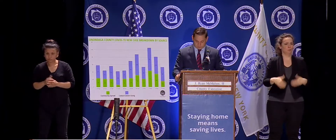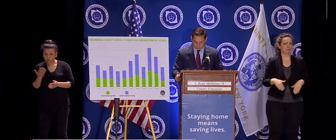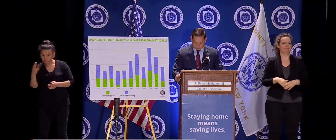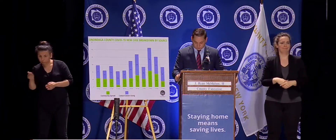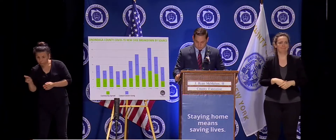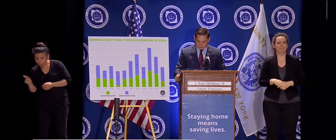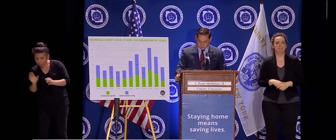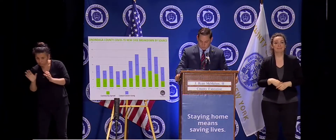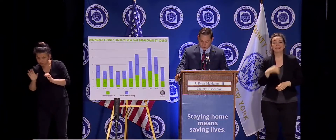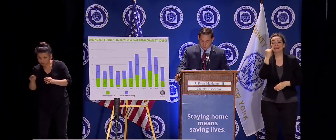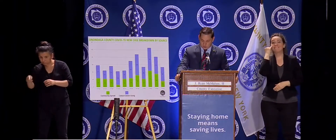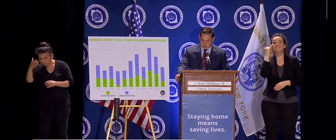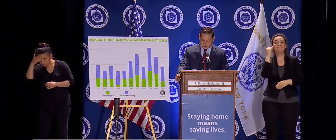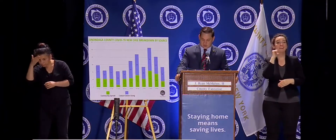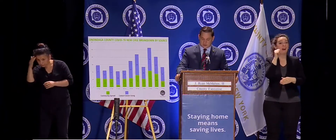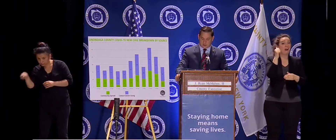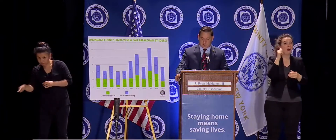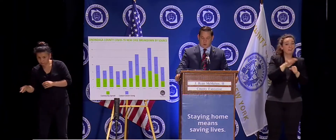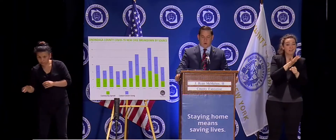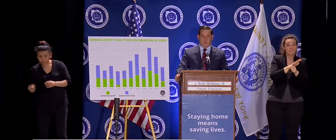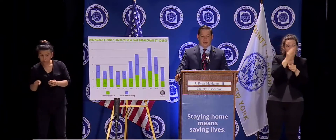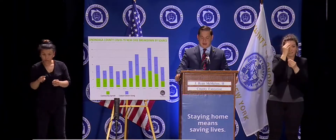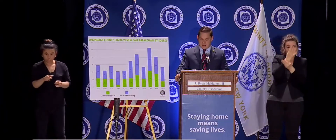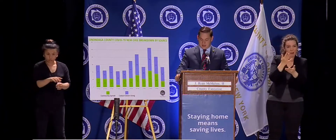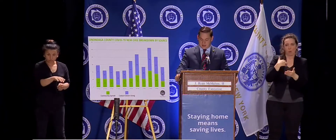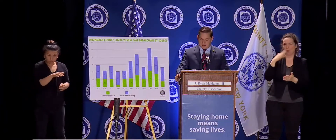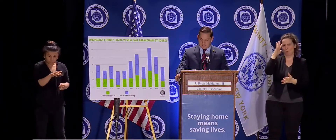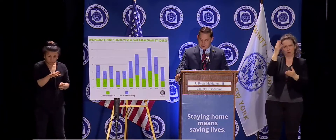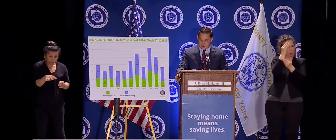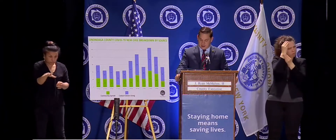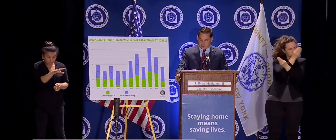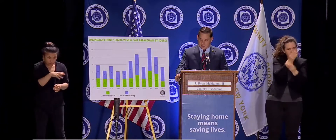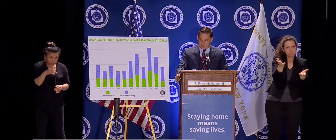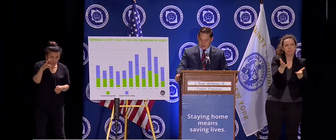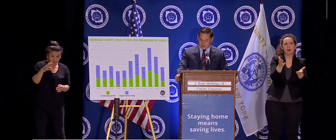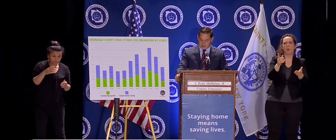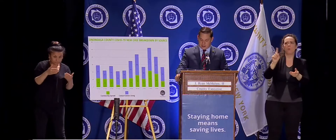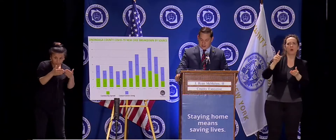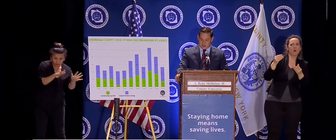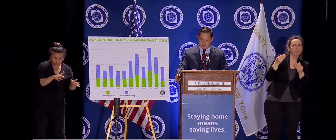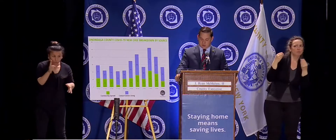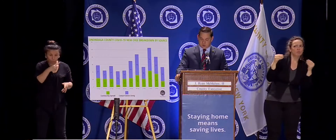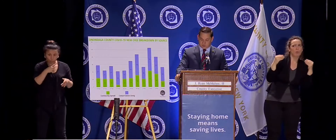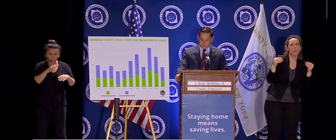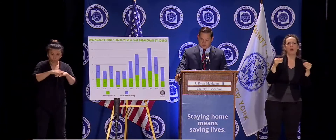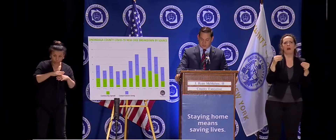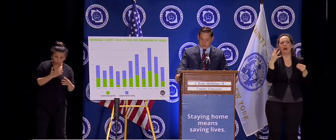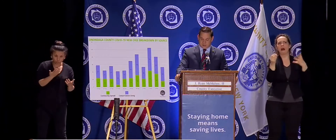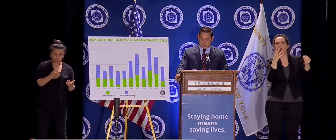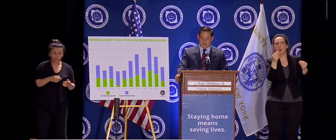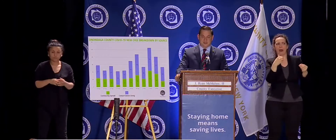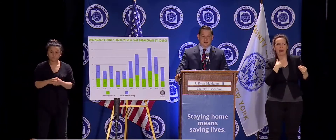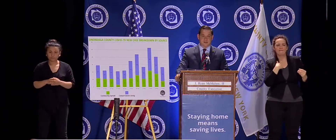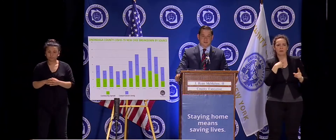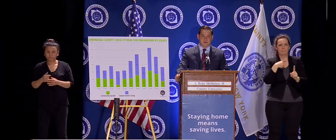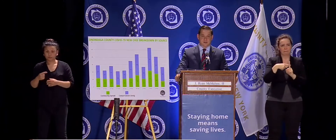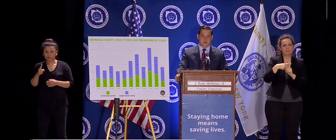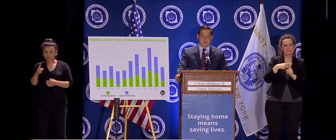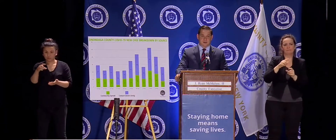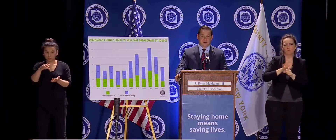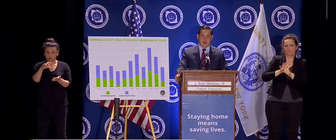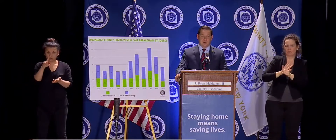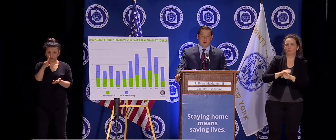investigation. This is a scenario where we had a individual in these